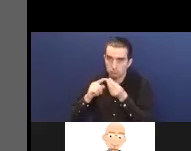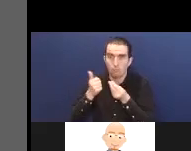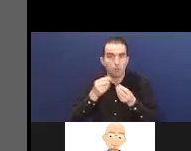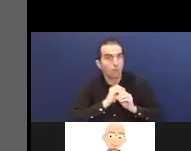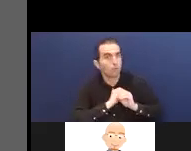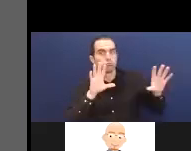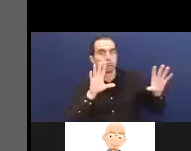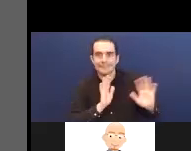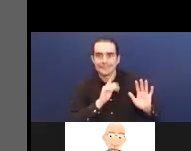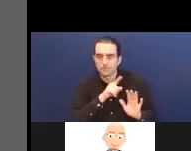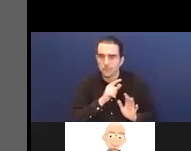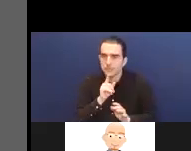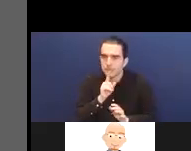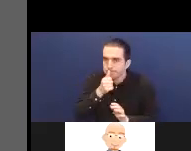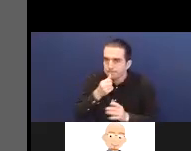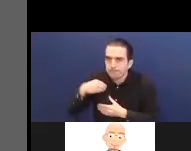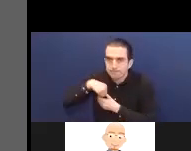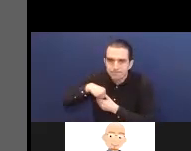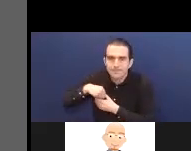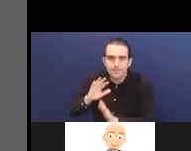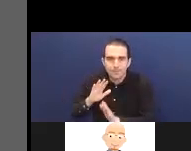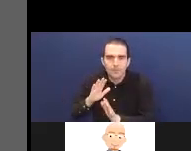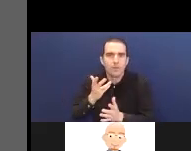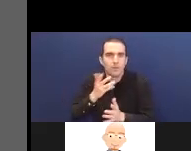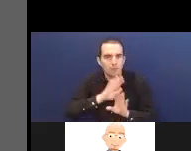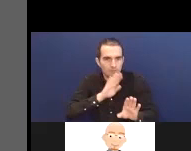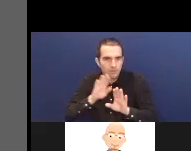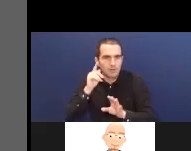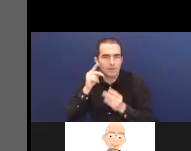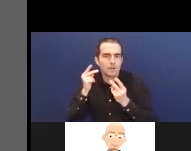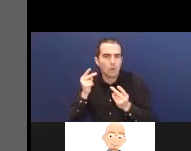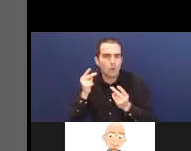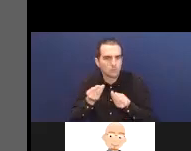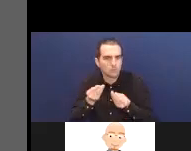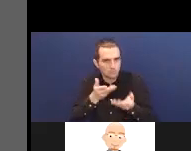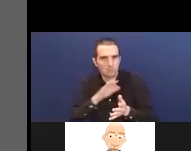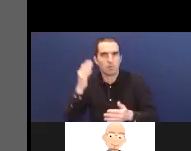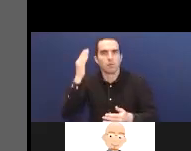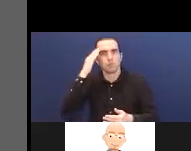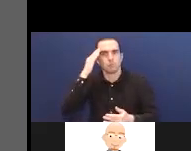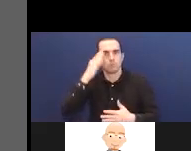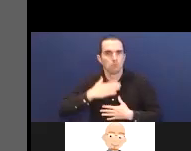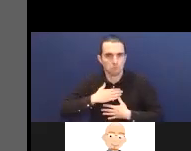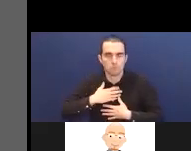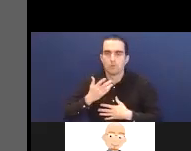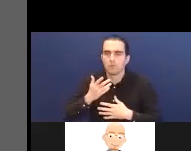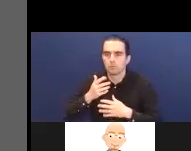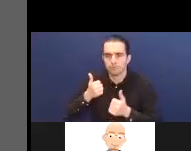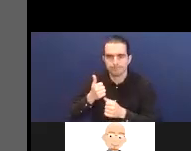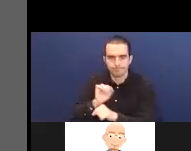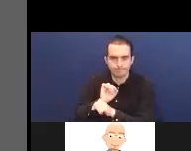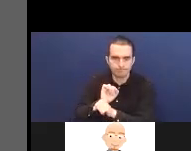I think probably not just right now, because it's always the credit or internet access issue. But I think in the long